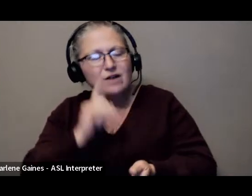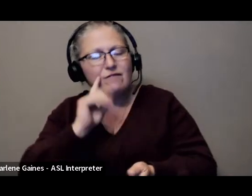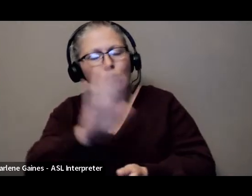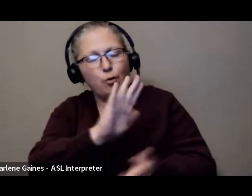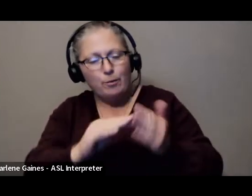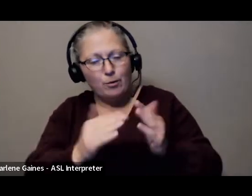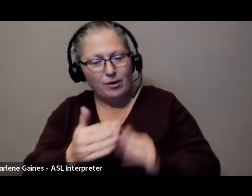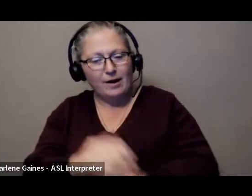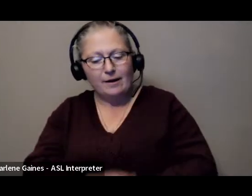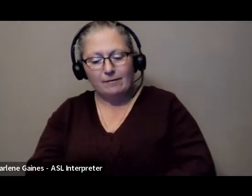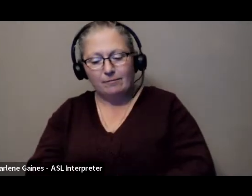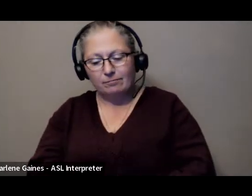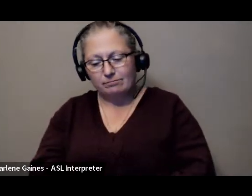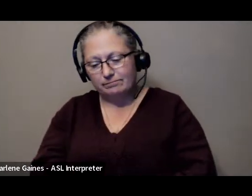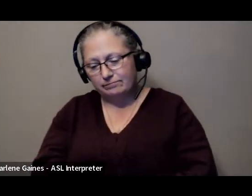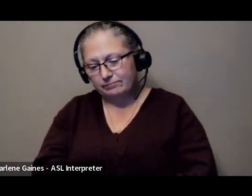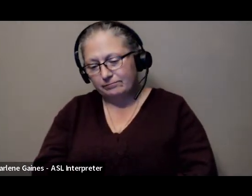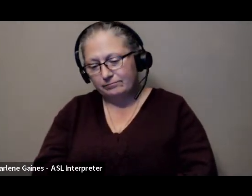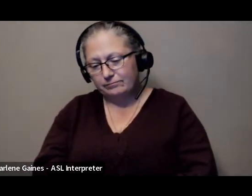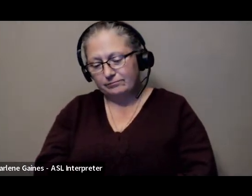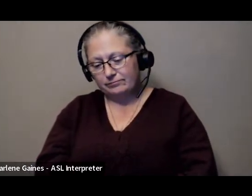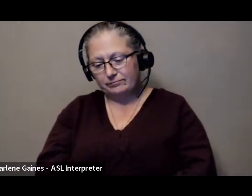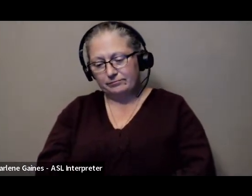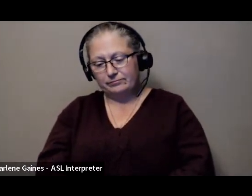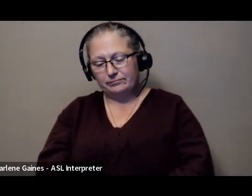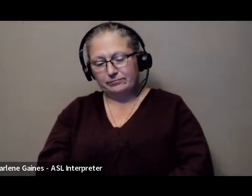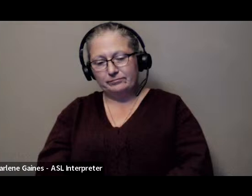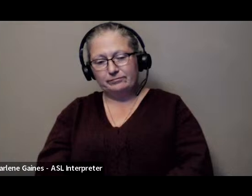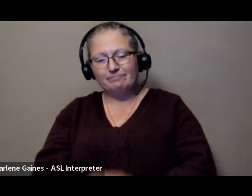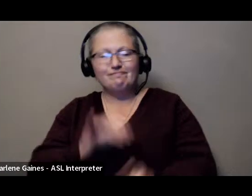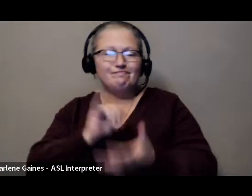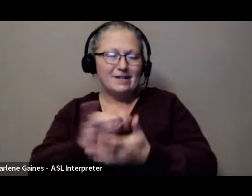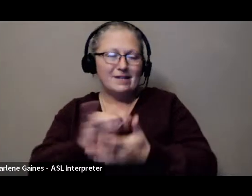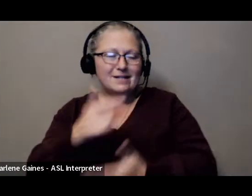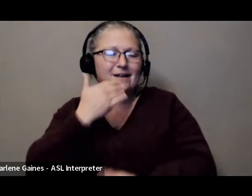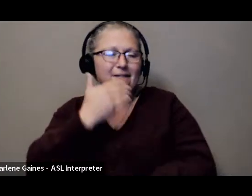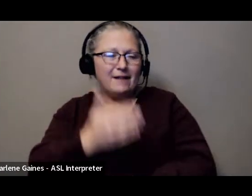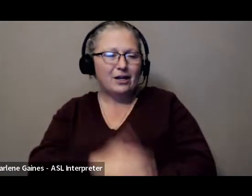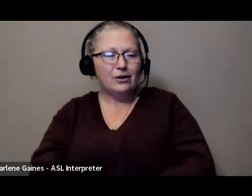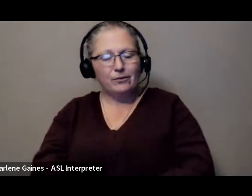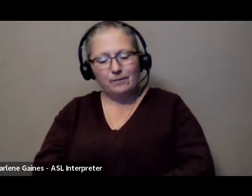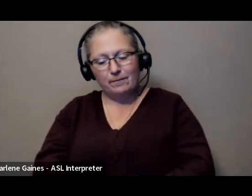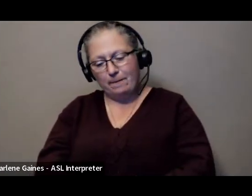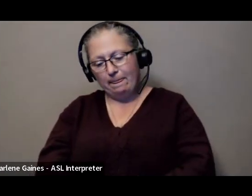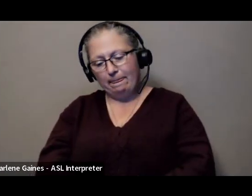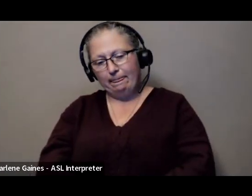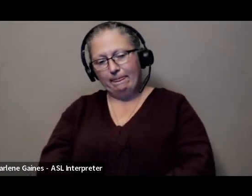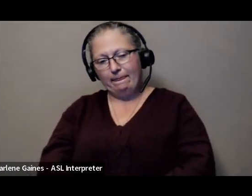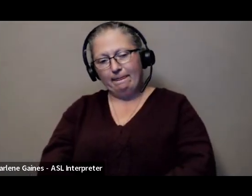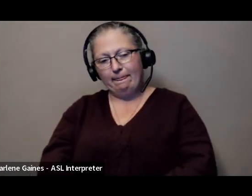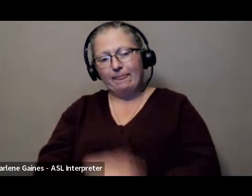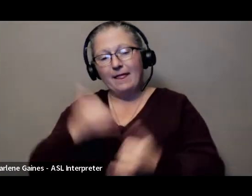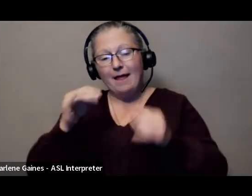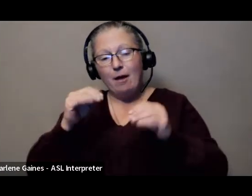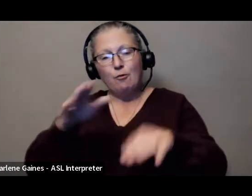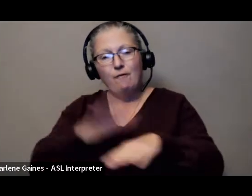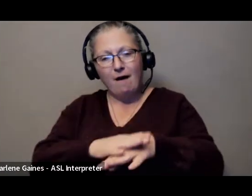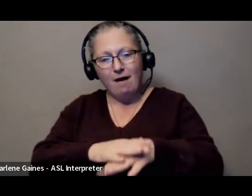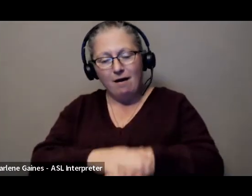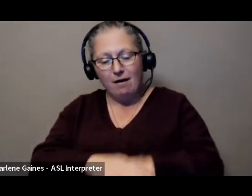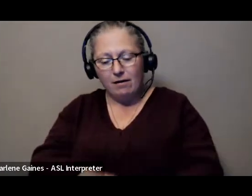community. So that's it. Thank you. All right, we will move on.